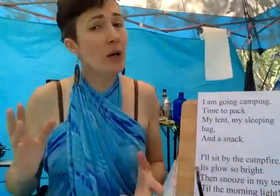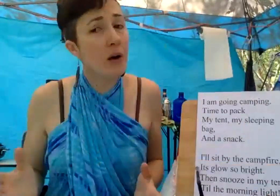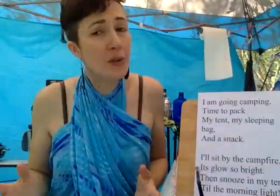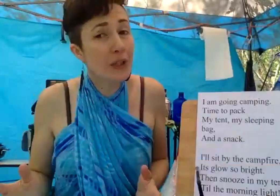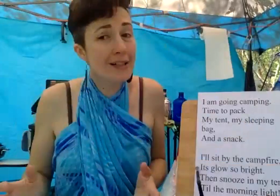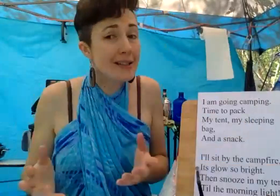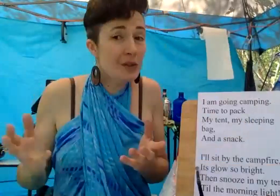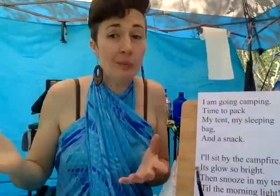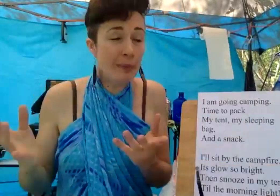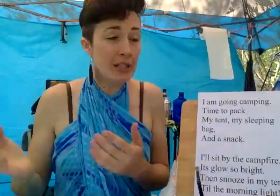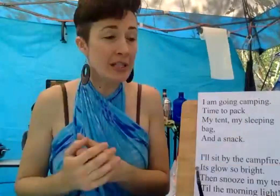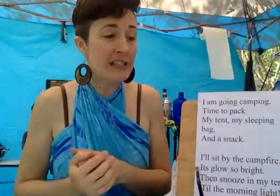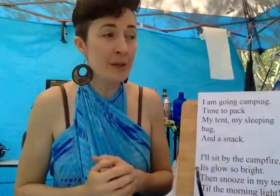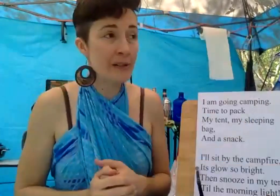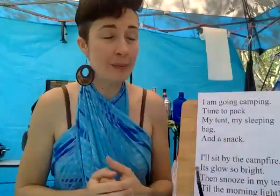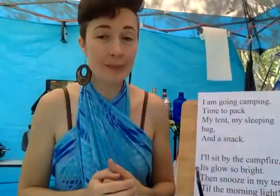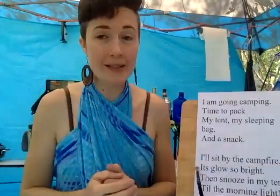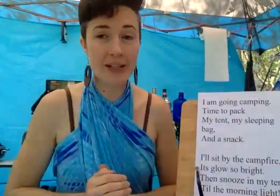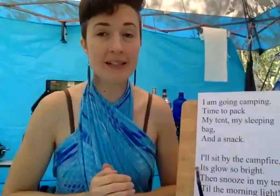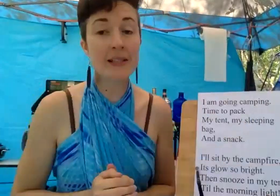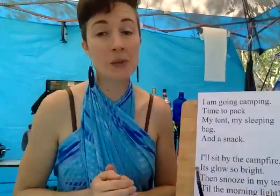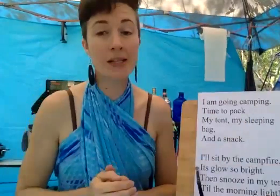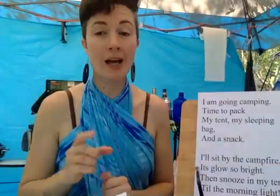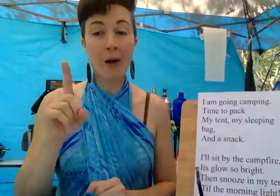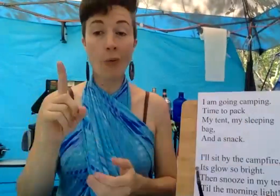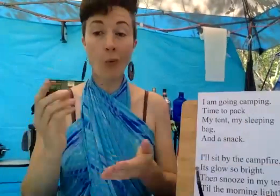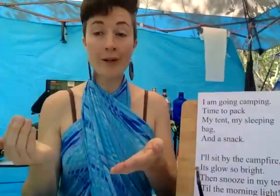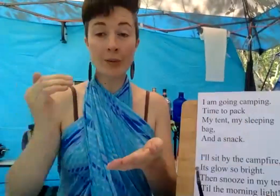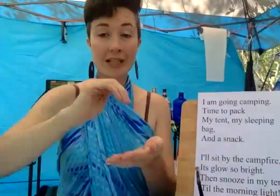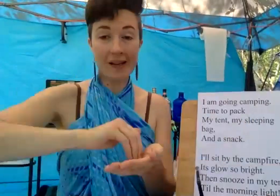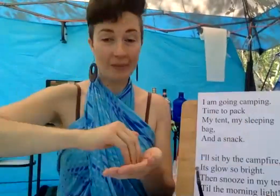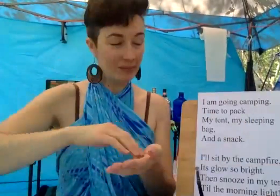all the words. If you manage to get some of them, that's great. Let's do it one more time.